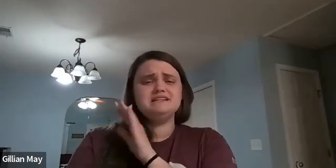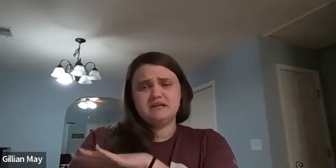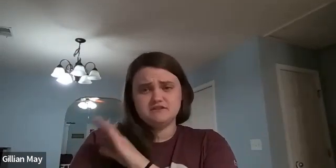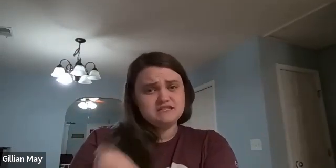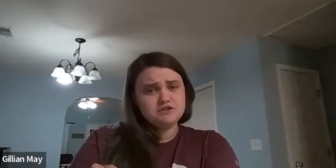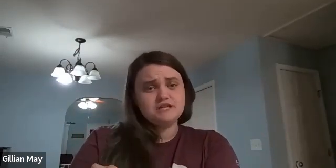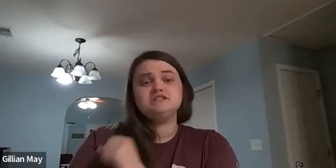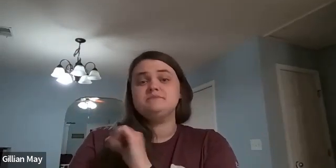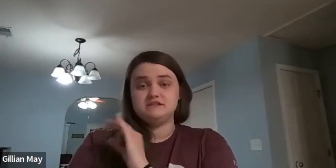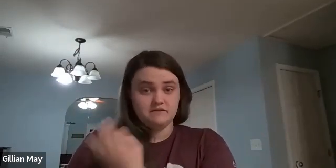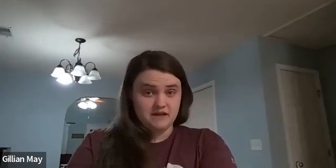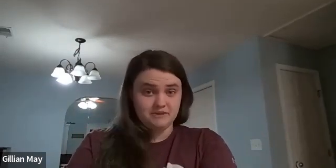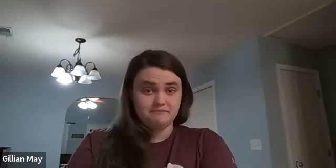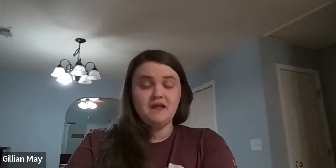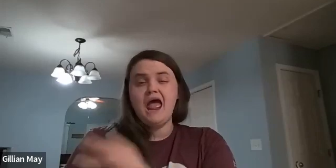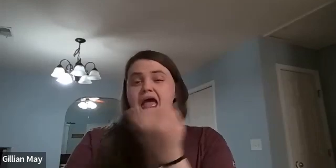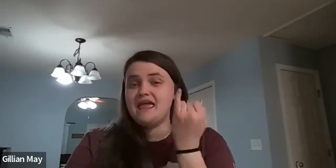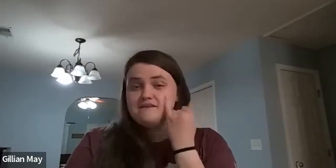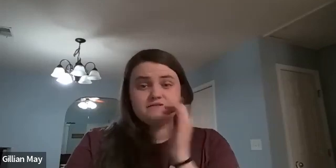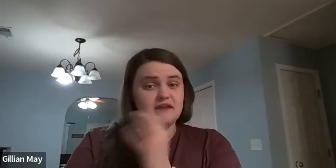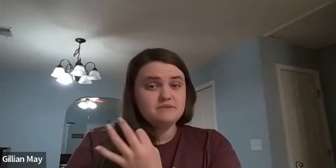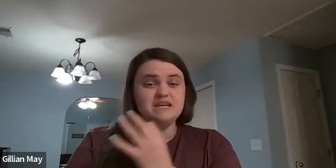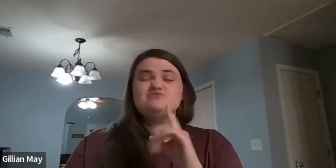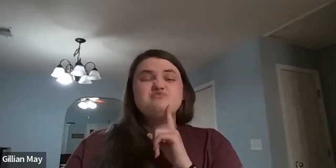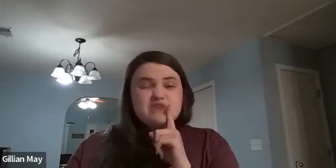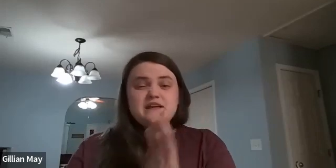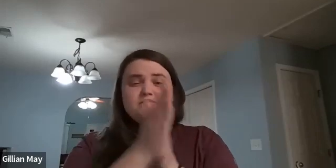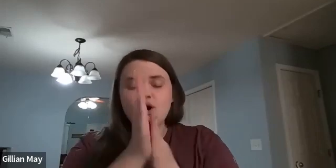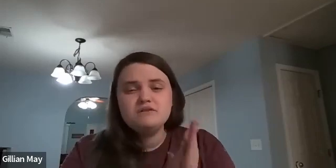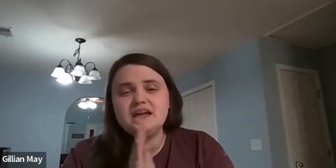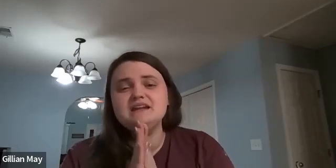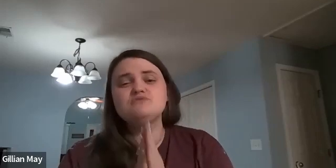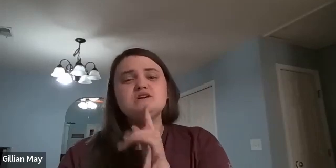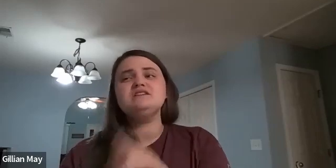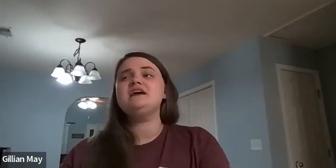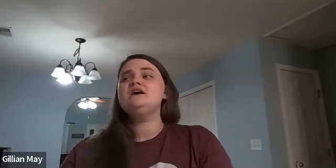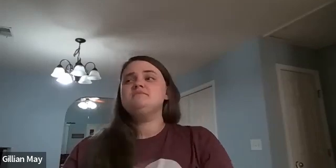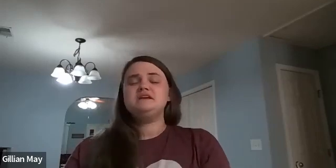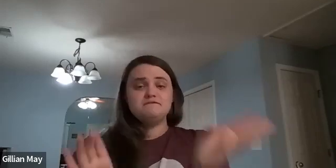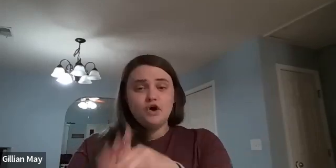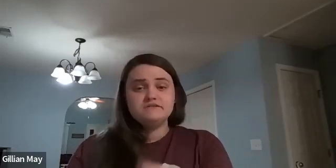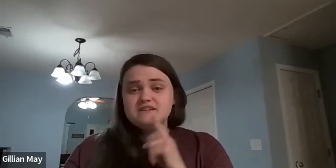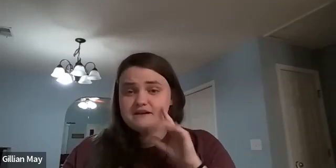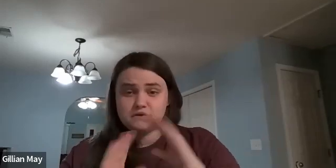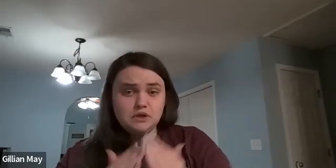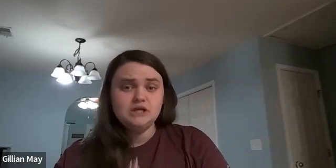depends on the situation, depends on the family. If a family is really motivated and really being involved in the deaf